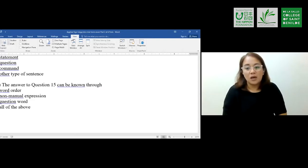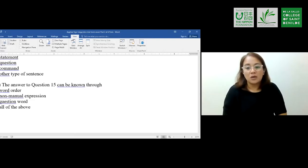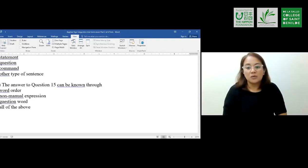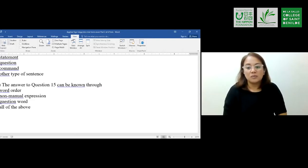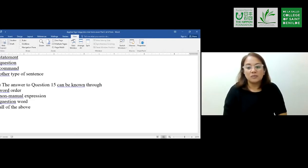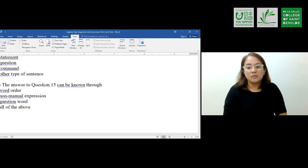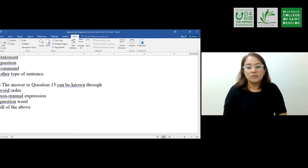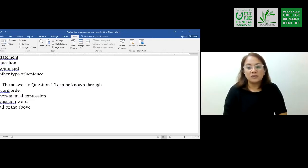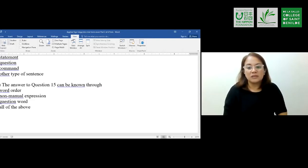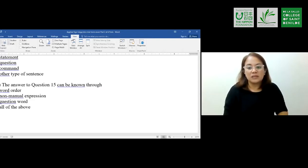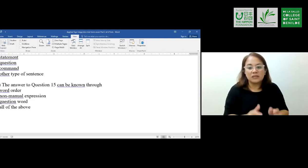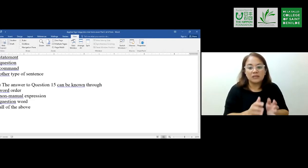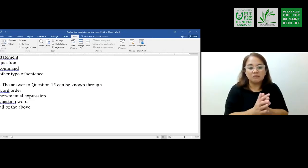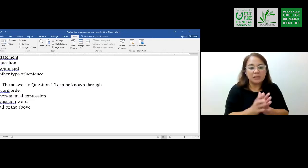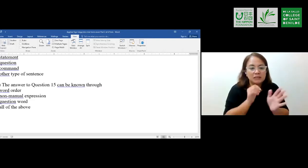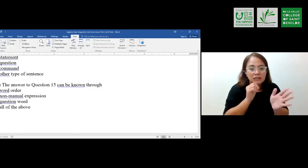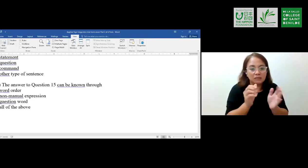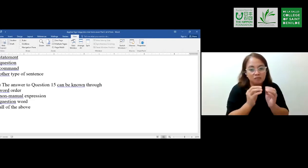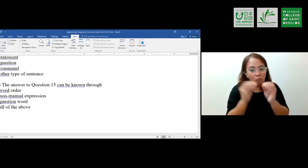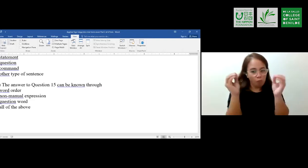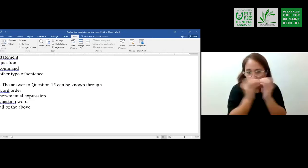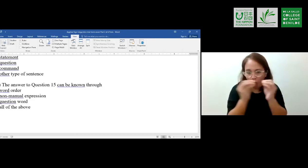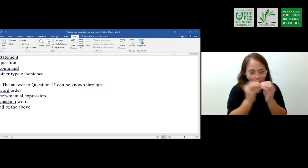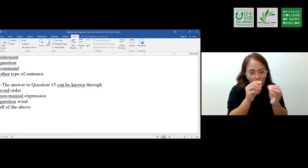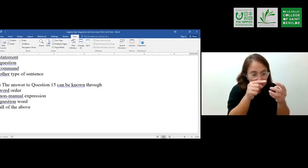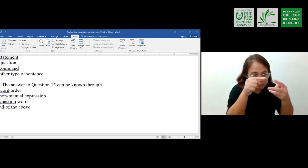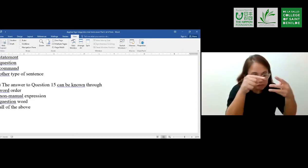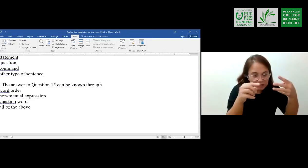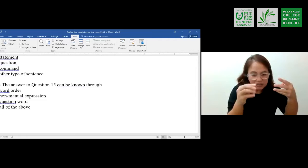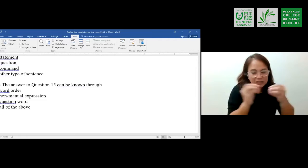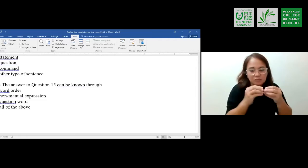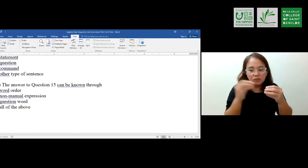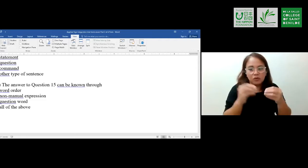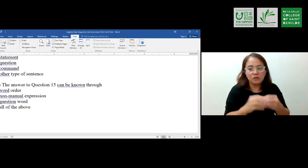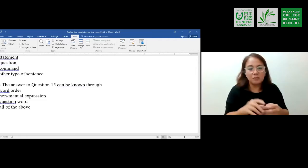of those. We pick the one that's most prominent.